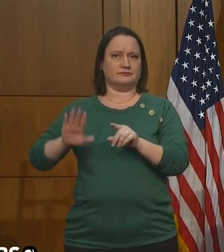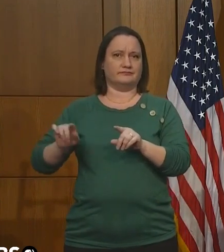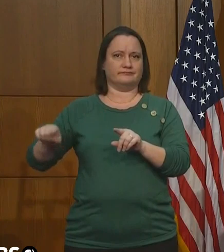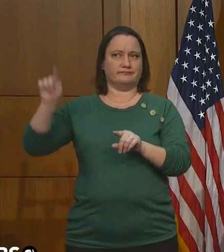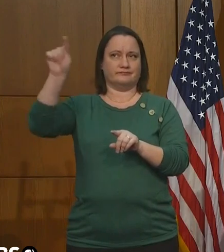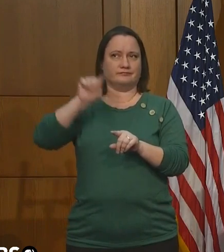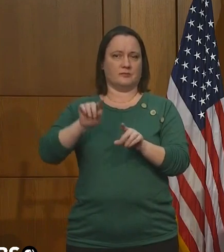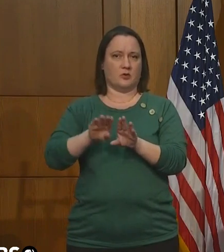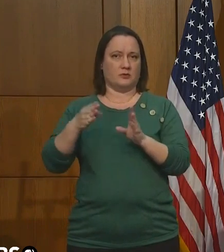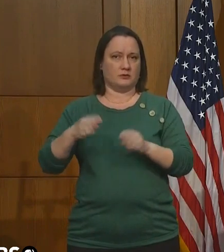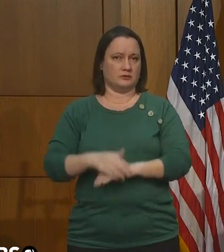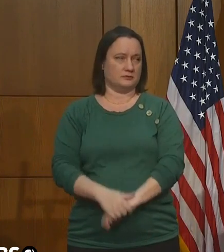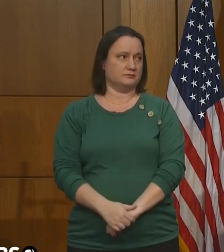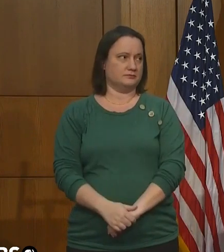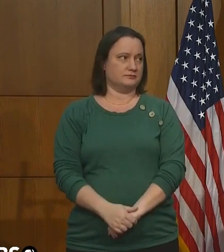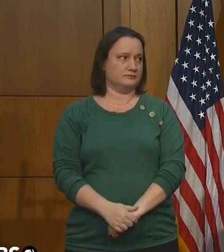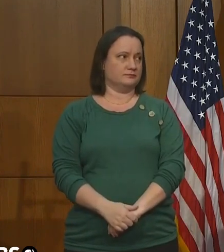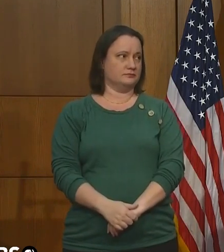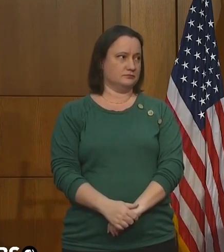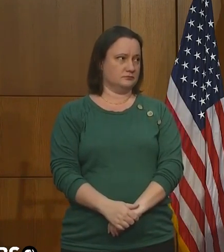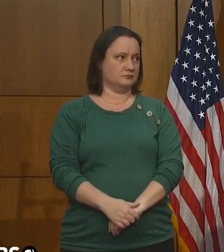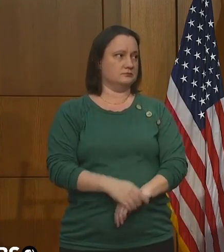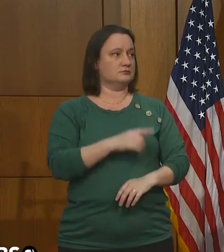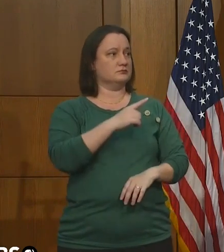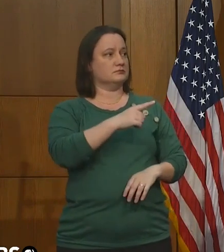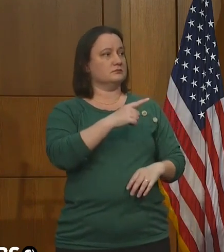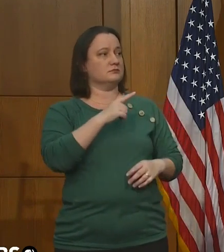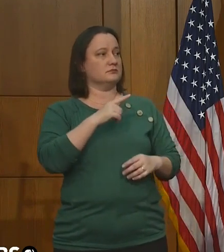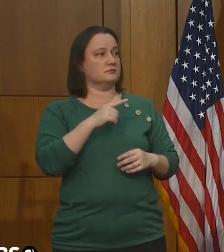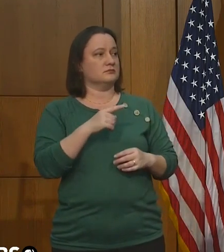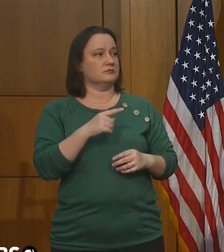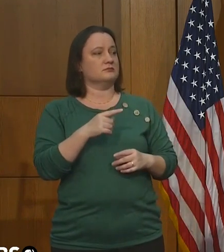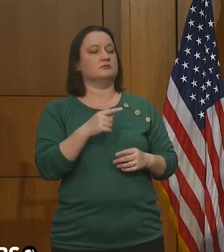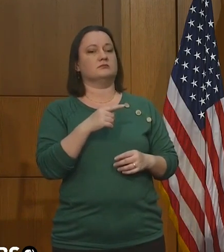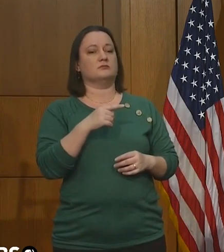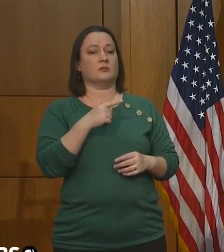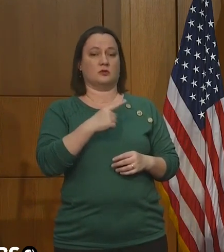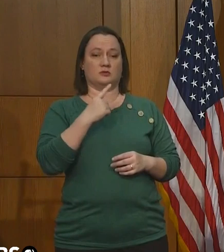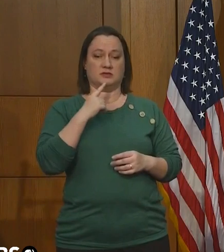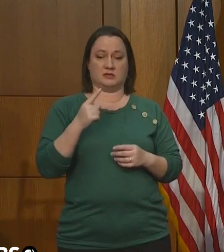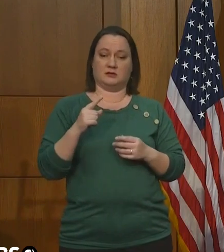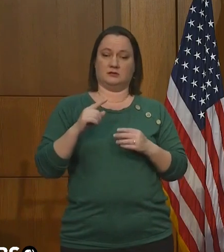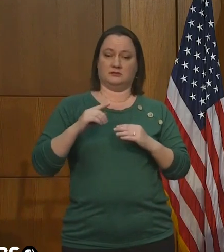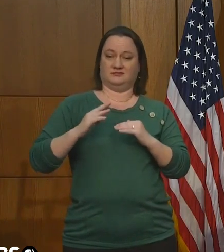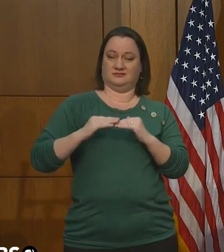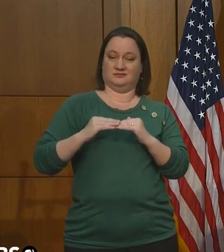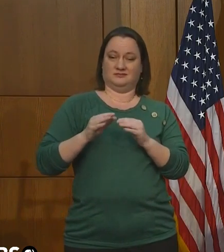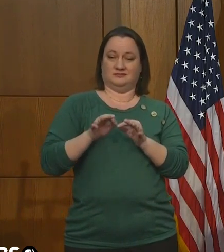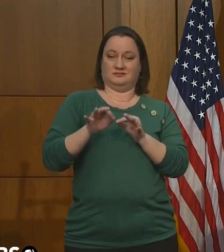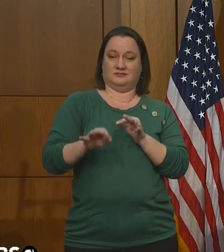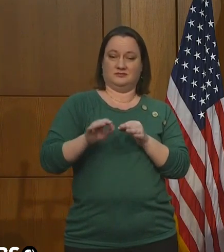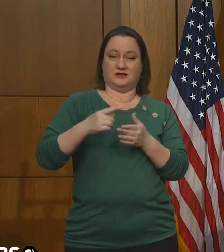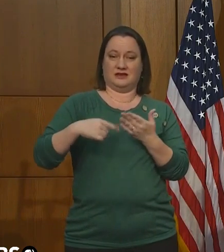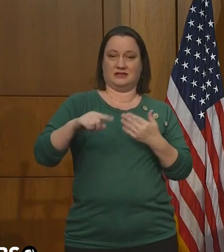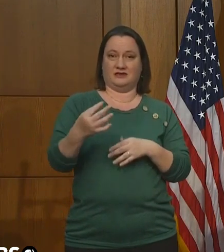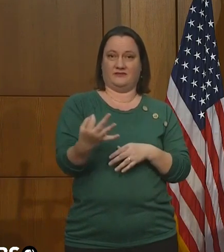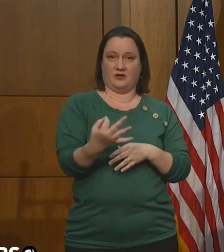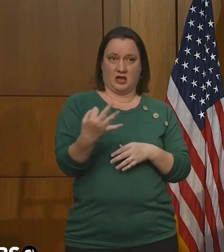Yeah, you said the earliest that the state could move on to phase two is next Friday. So given that the minimum was meant